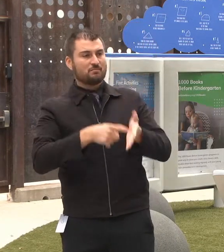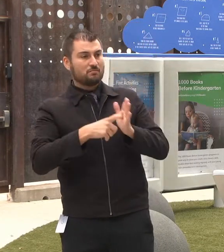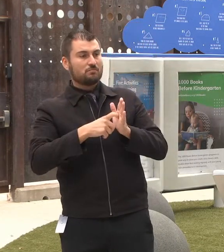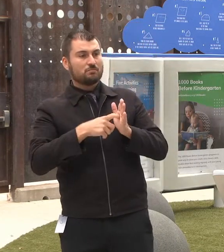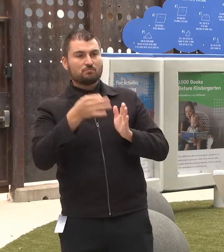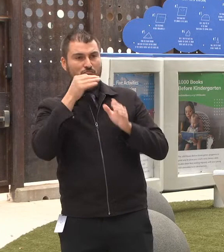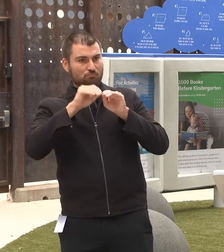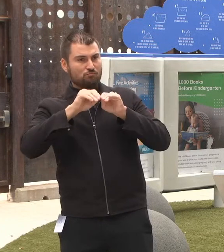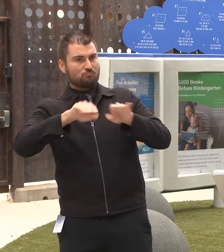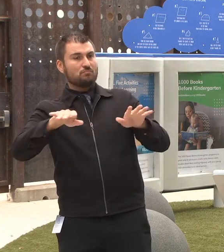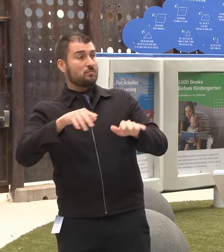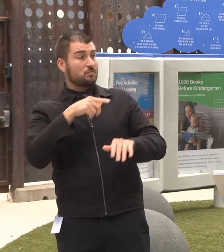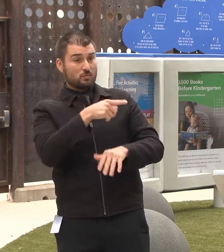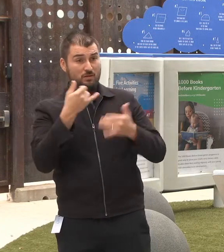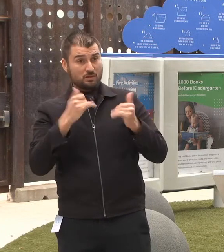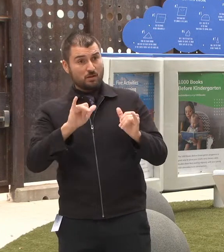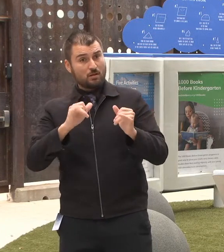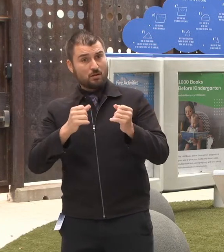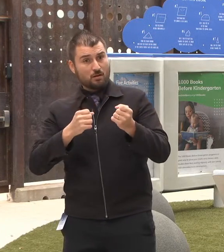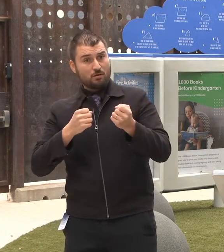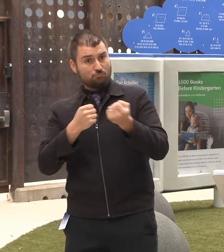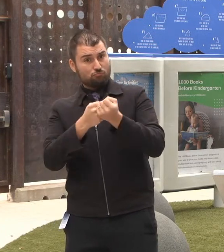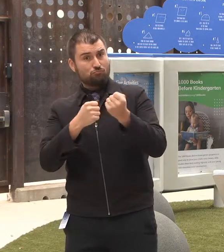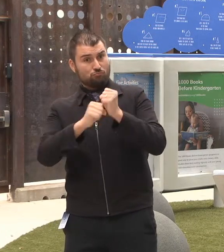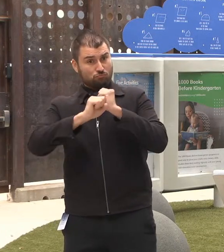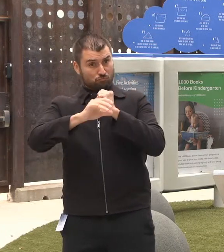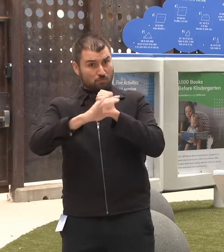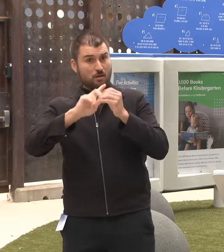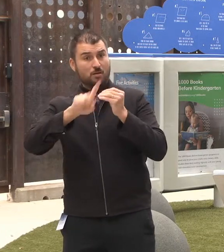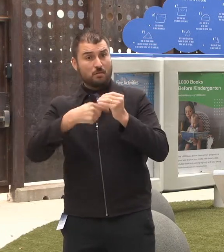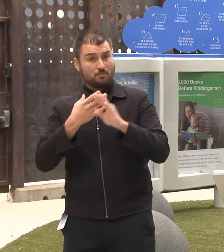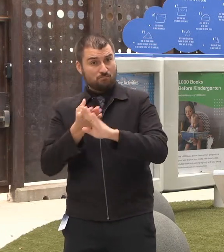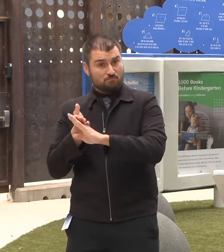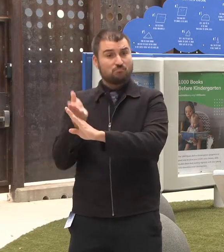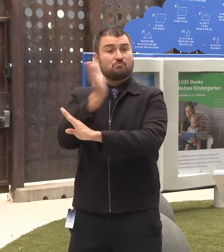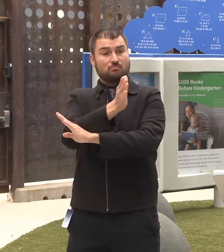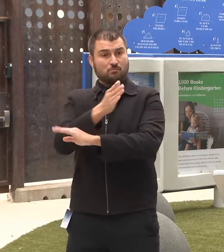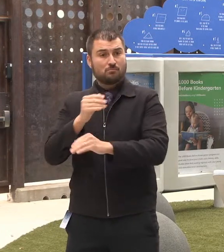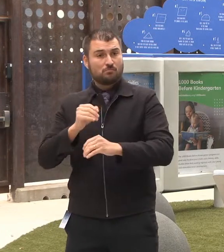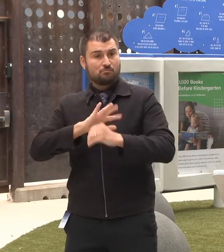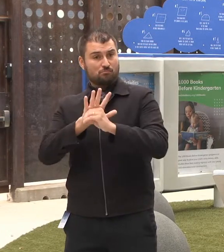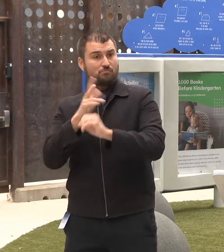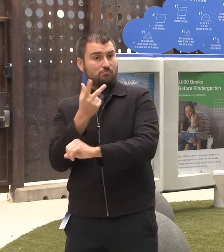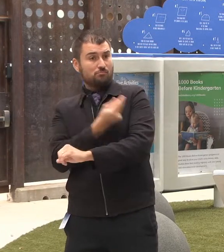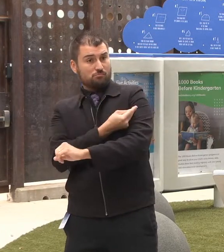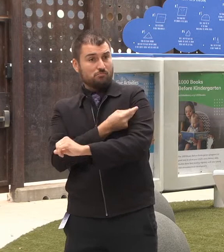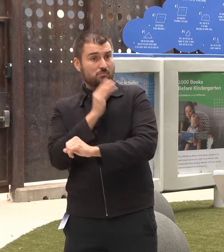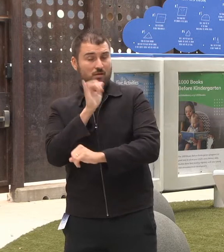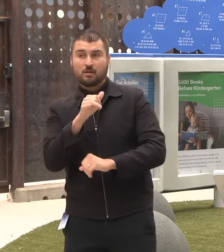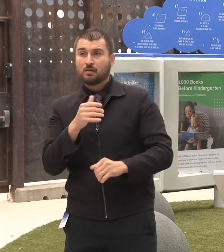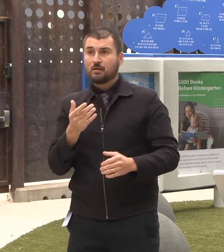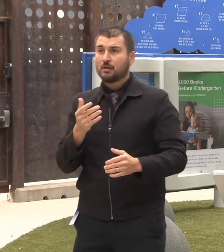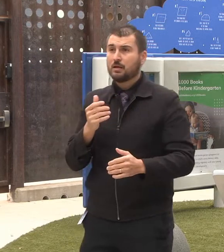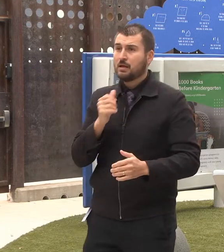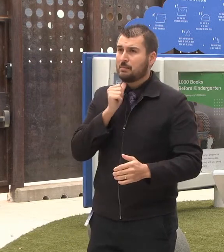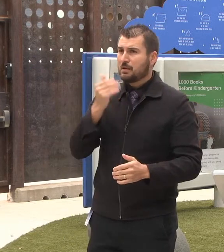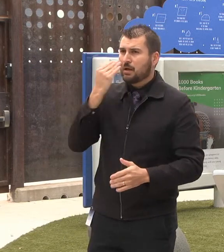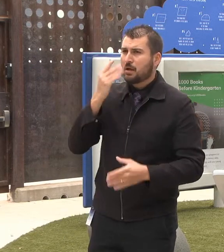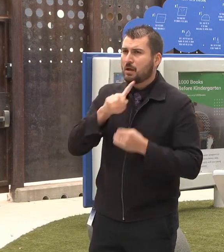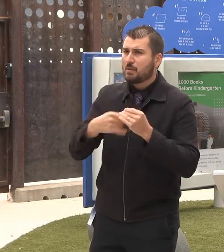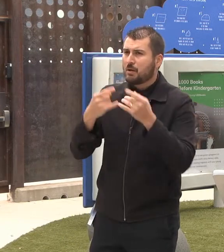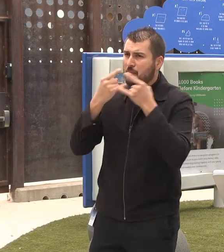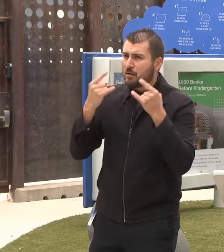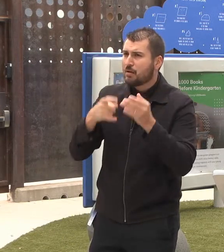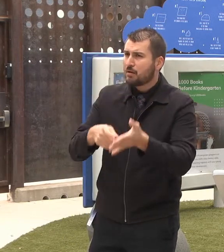you still promoting getting the vaccine ahead of time? I'm sure. So I'm unaware of the